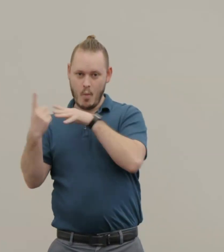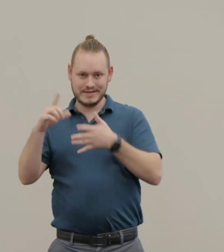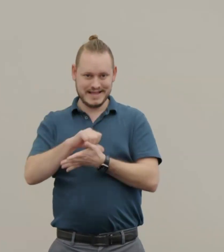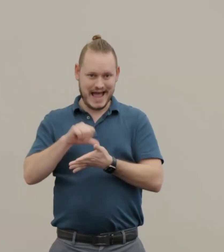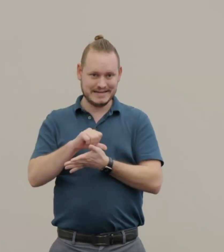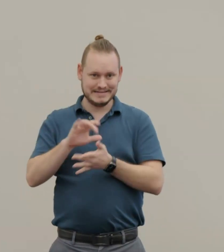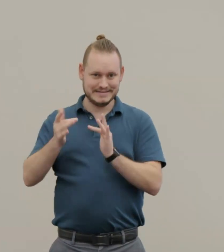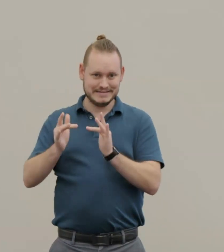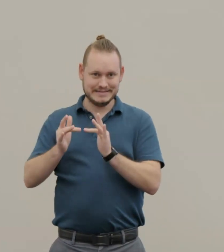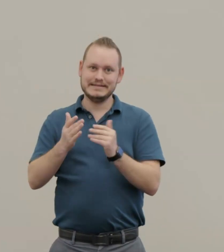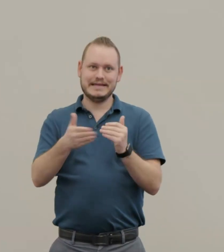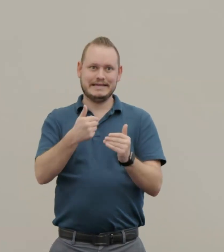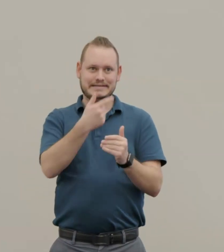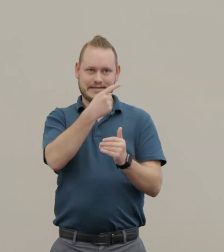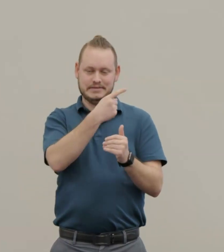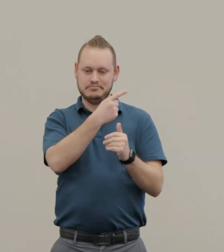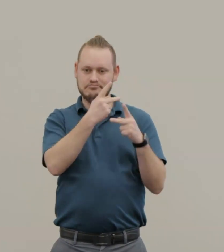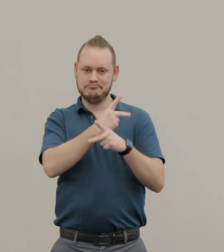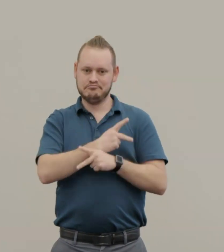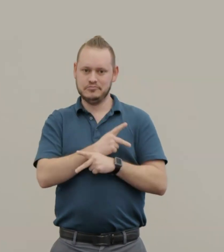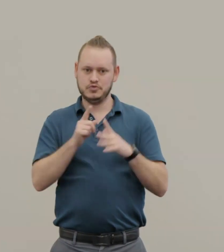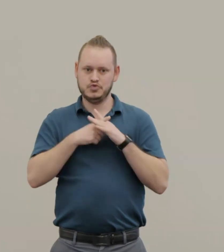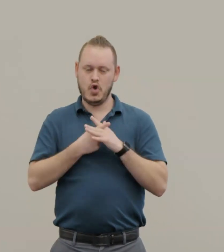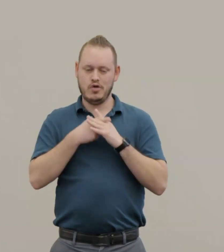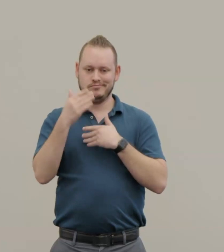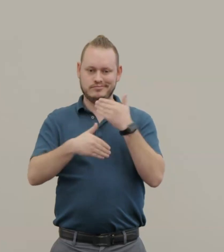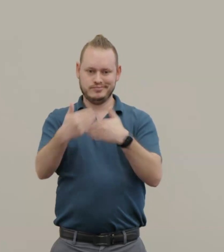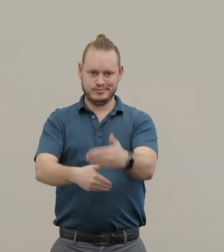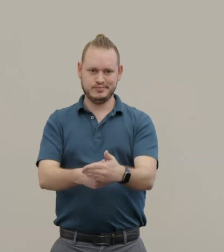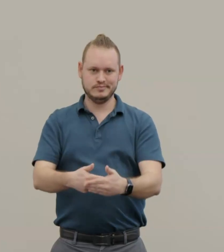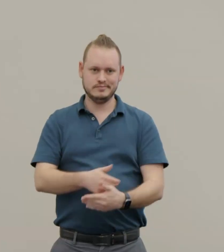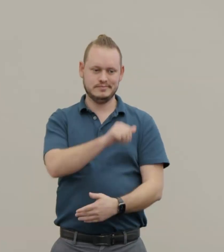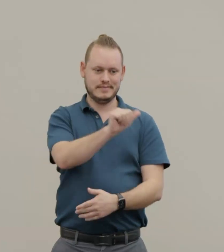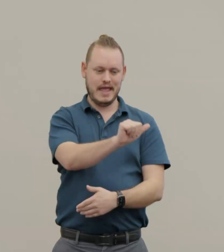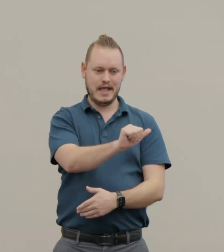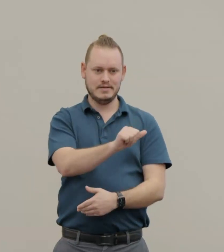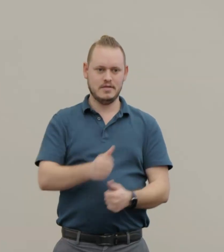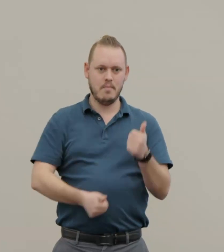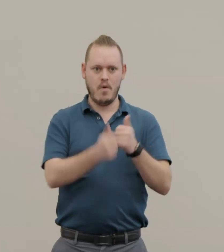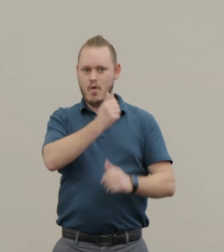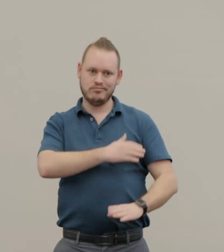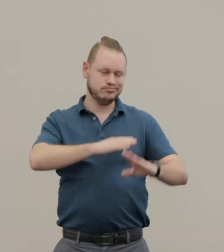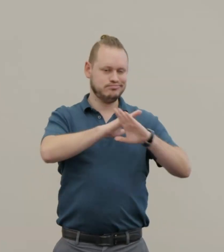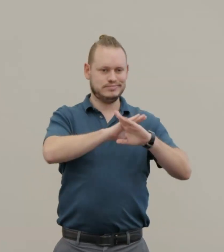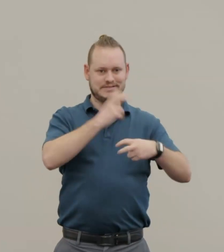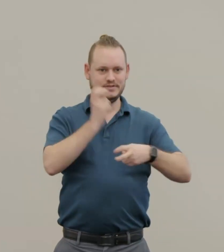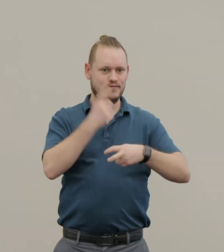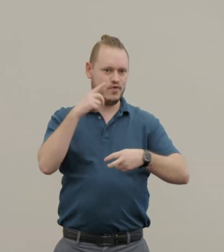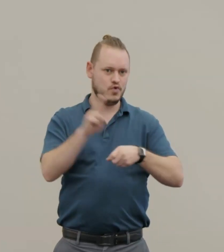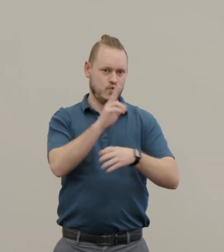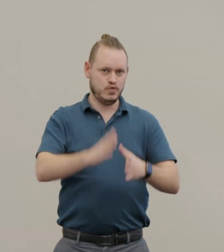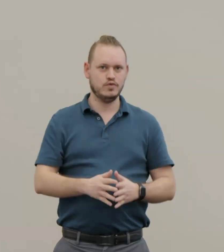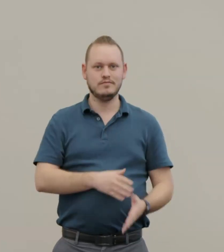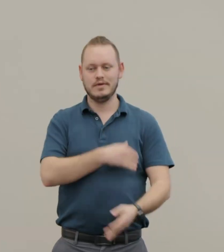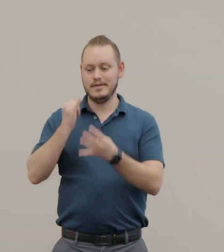easy mechanism to start sifting through the work. And the A's are going to be the most blocking for your end user. So, and